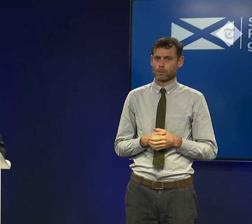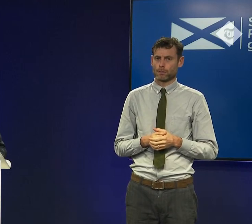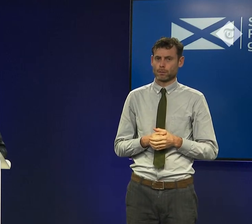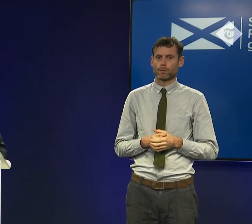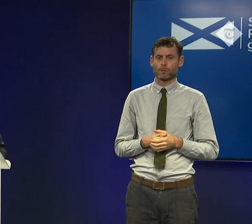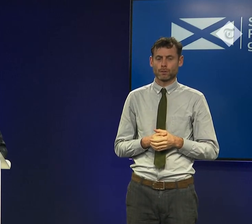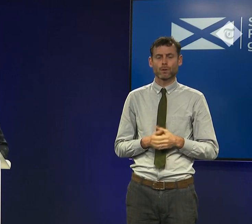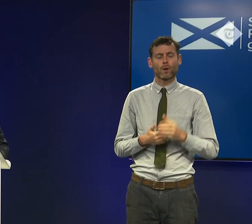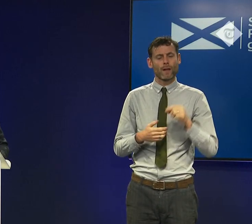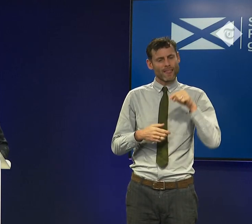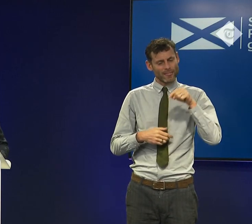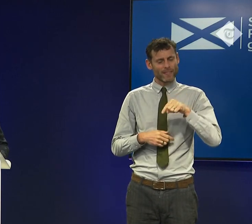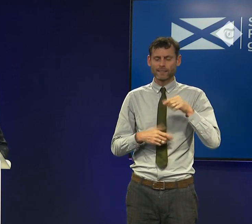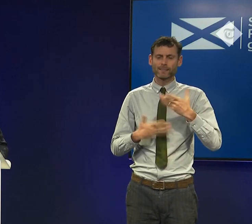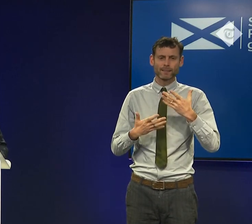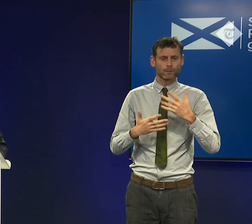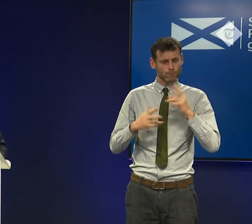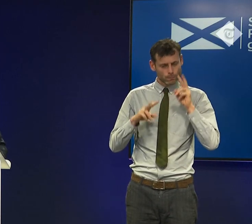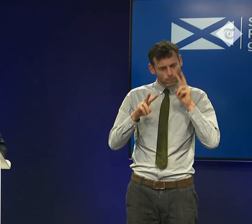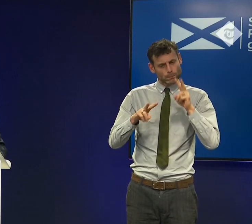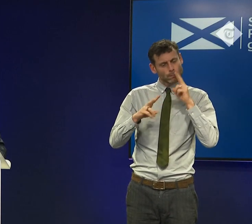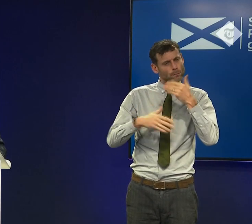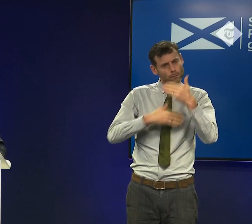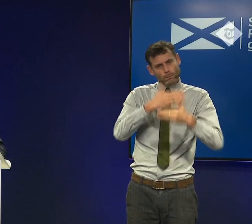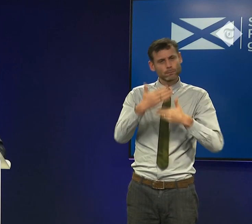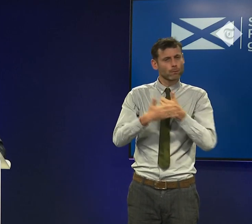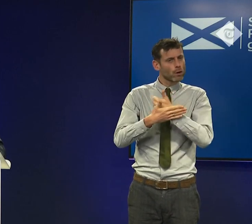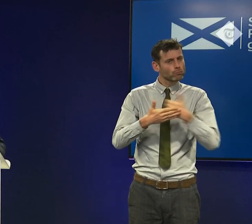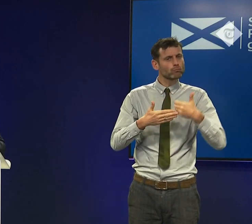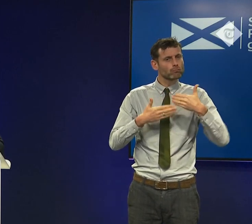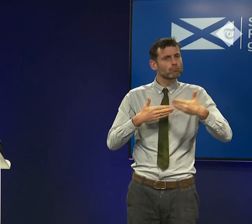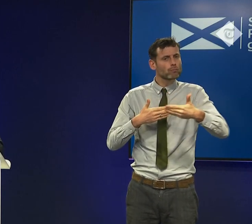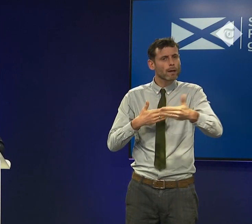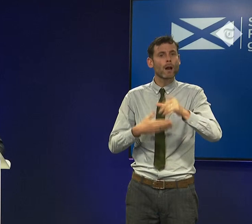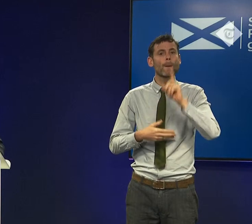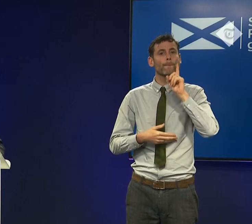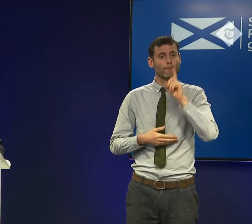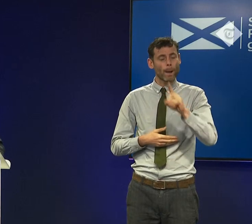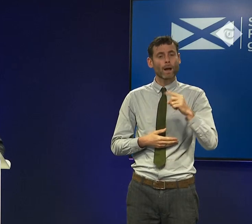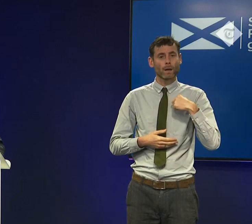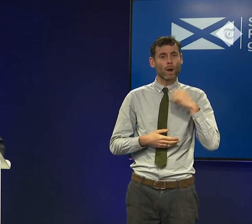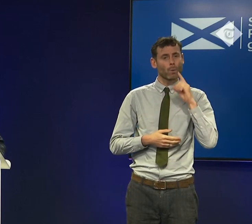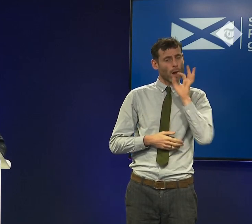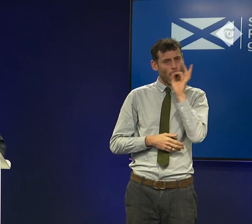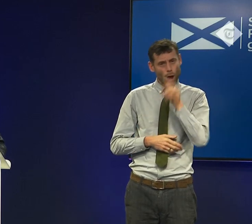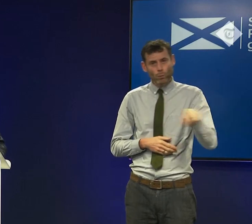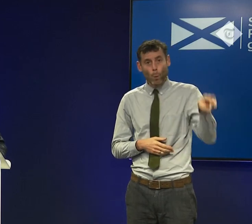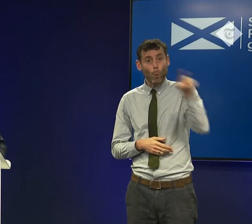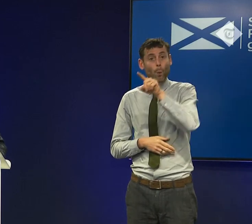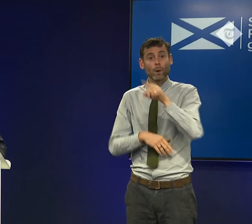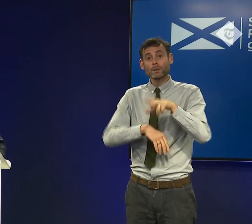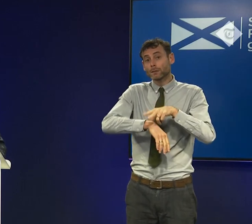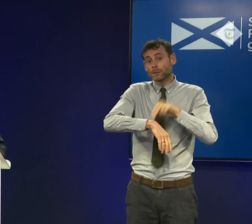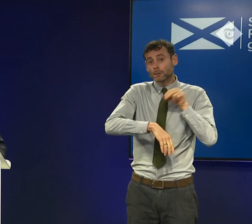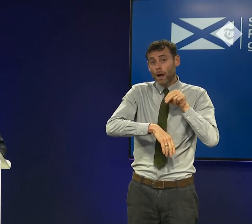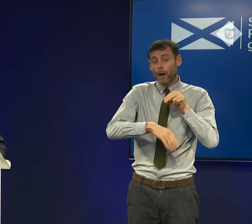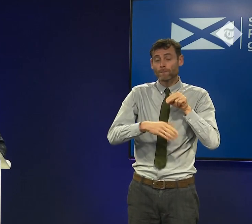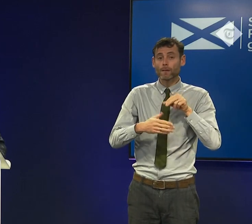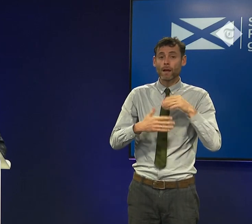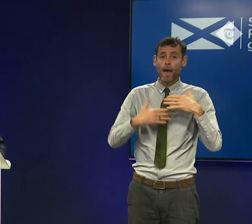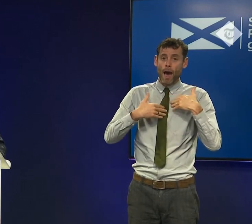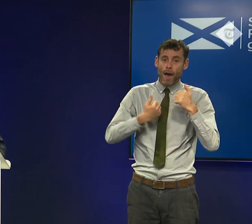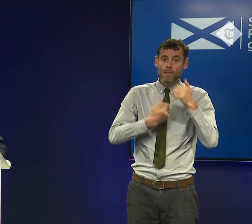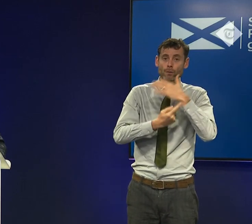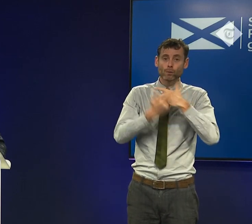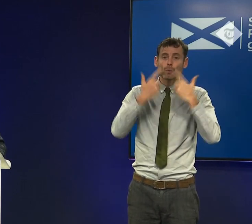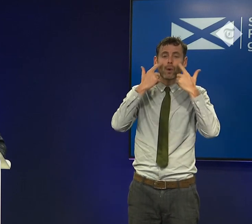an ongoing process across Scotland just now. But as I say, I would encourage all my colleagues to make sure that if you're eligible now for